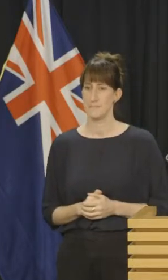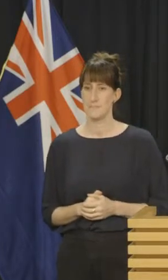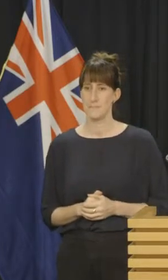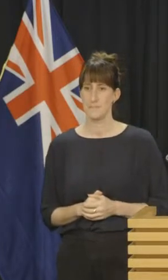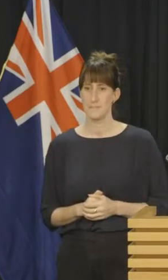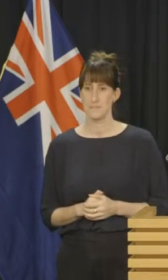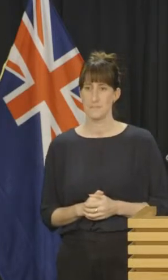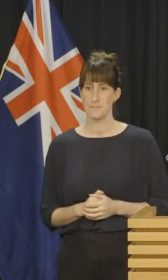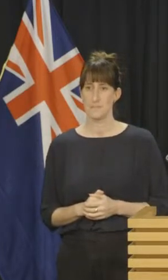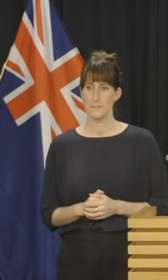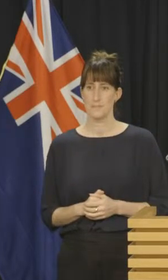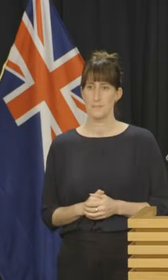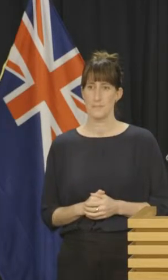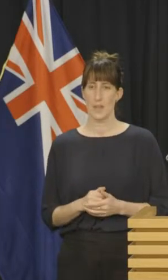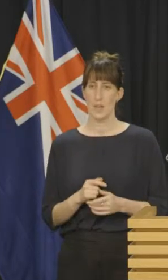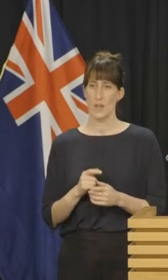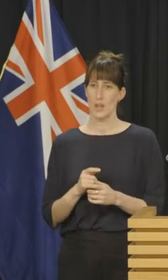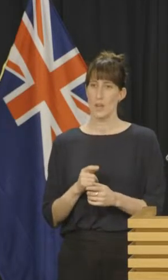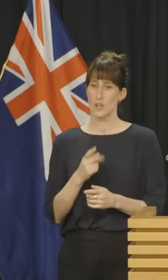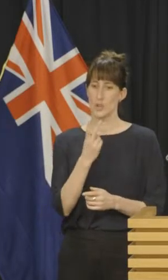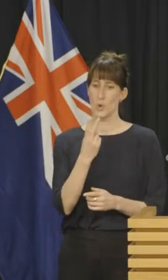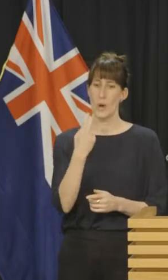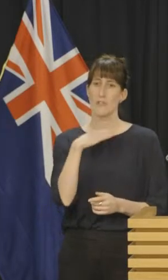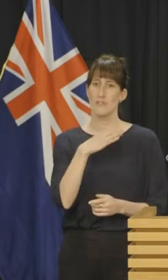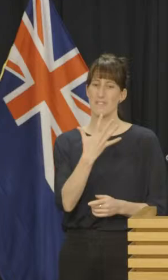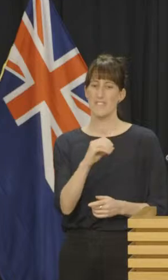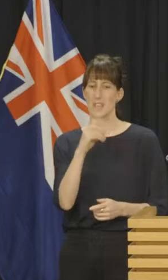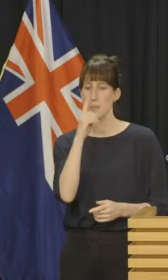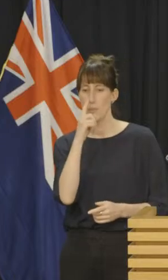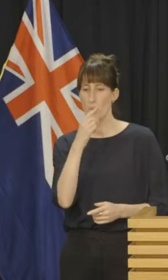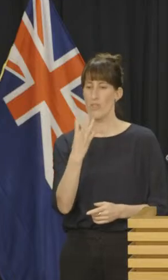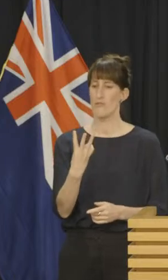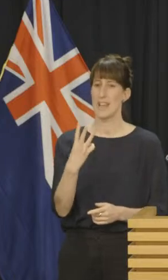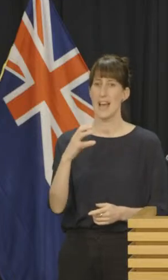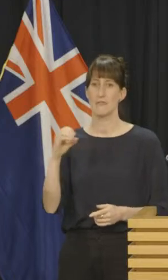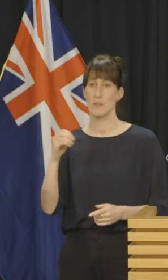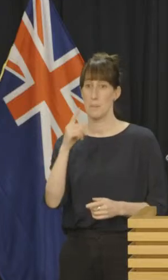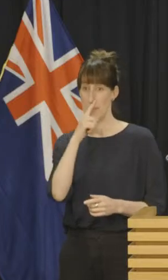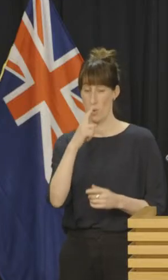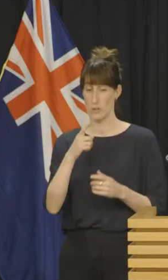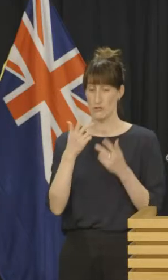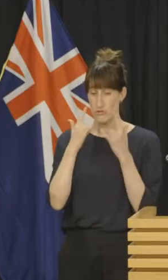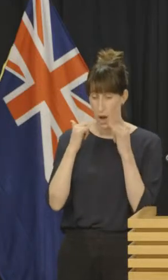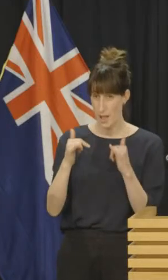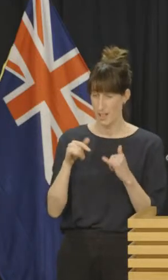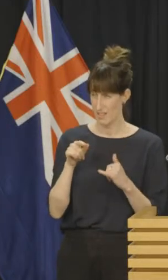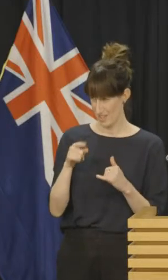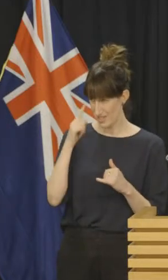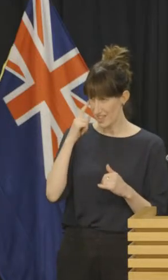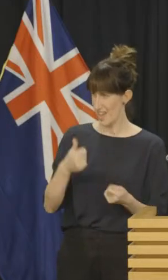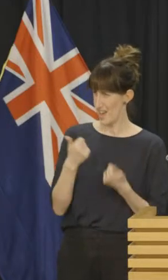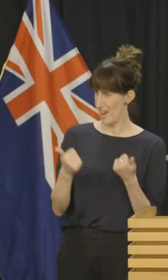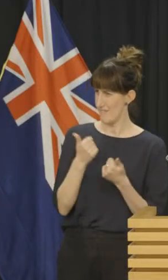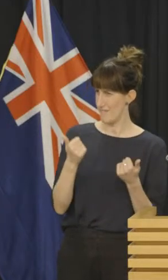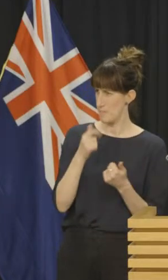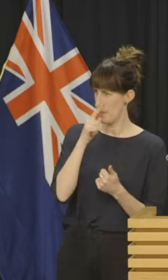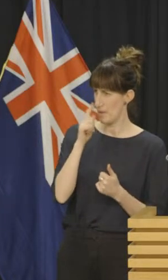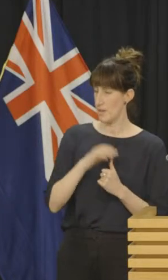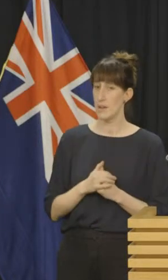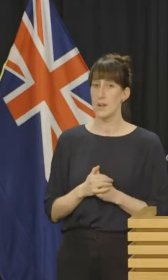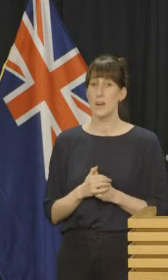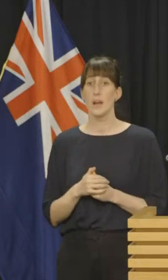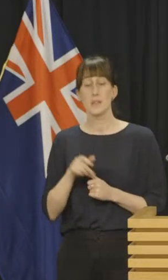250 people, 250 to 300. Do you think that's enough? I mean, Rotorua is reasonably big. Look, the advice that I've had from the people who've designed the trial